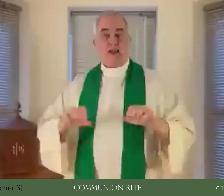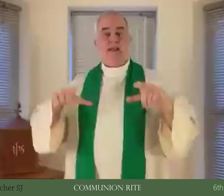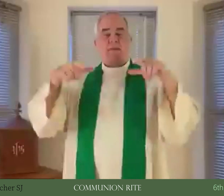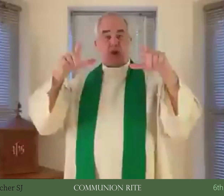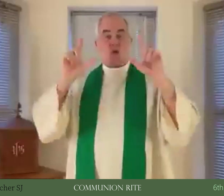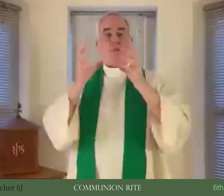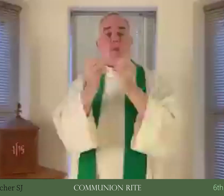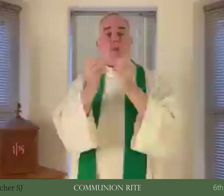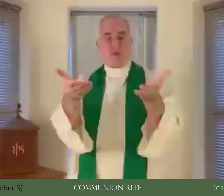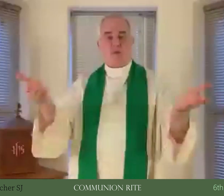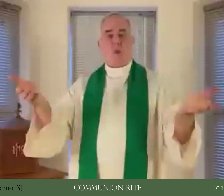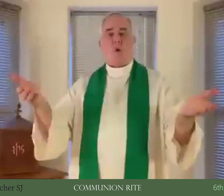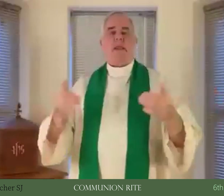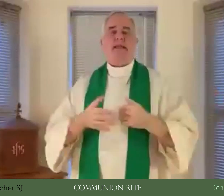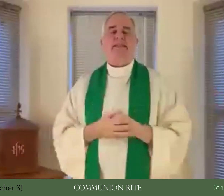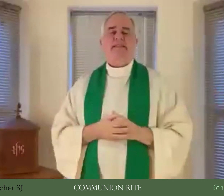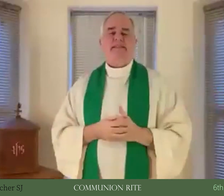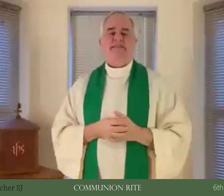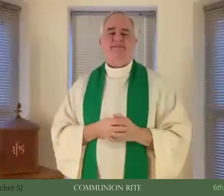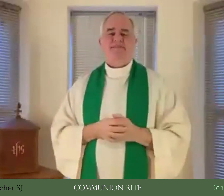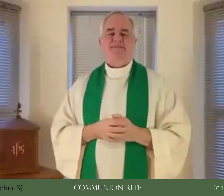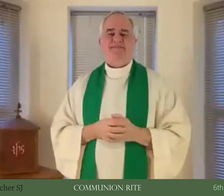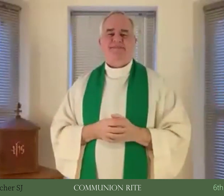Peace the Lord be with you always.